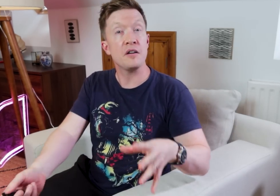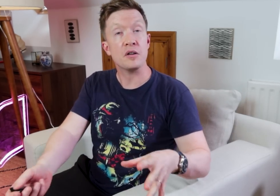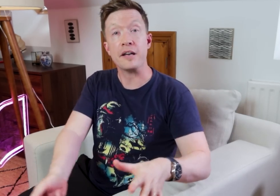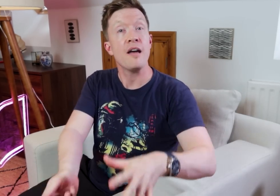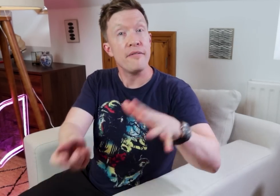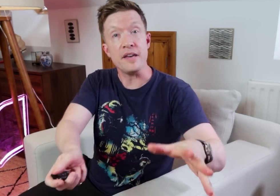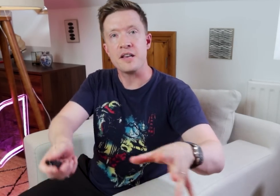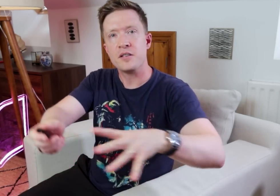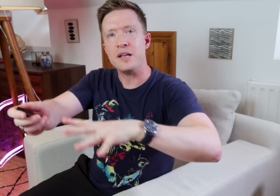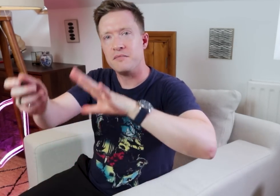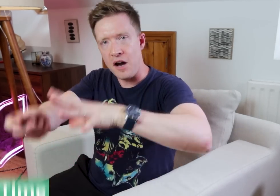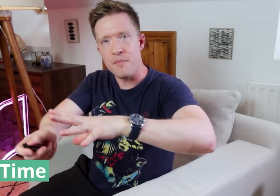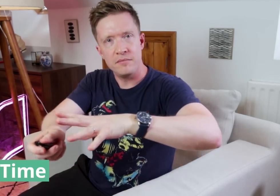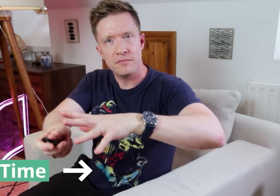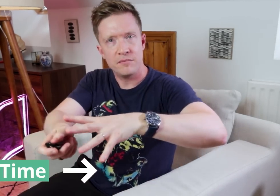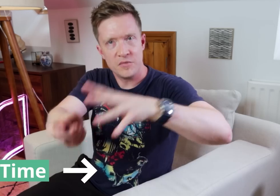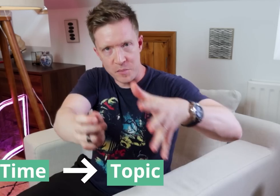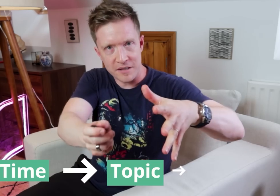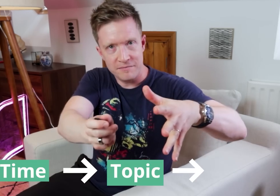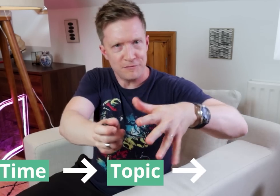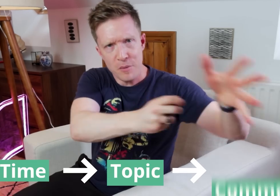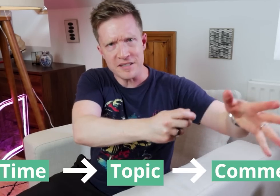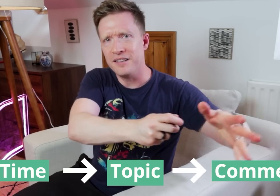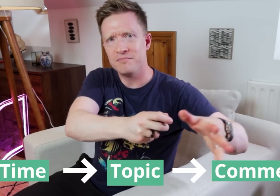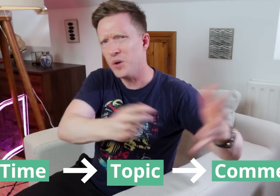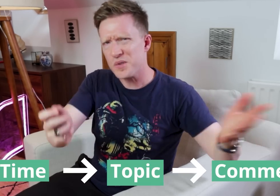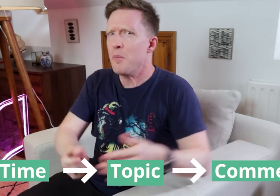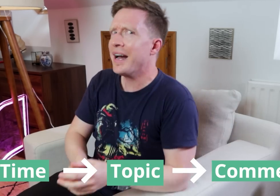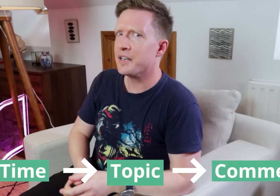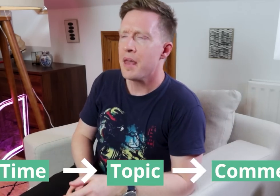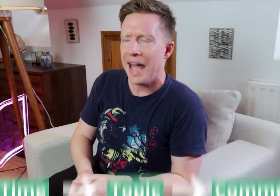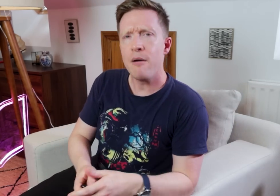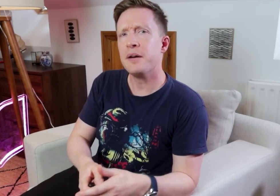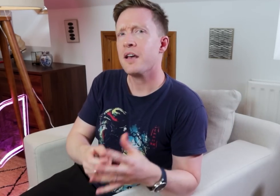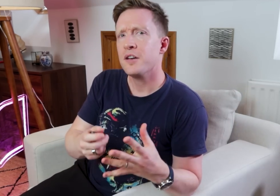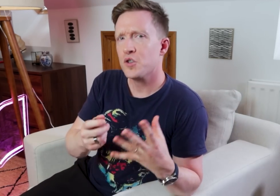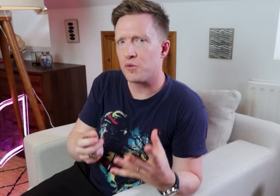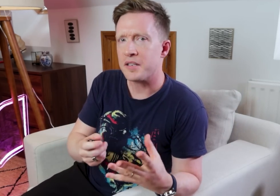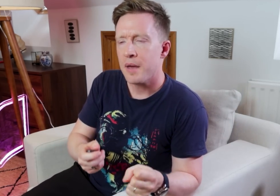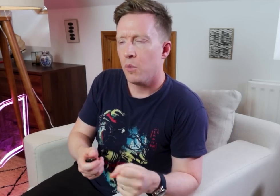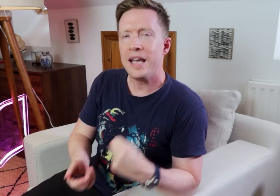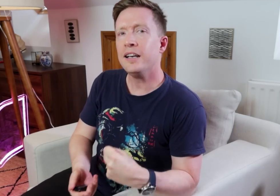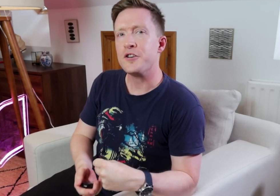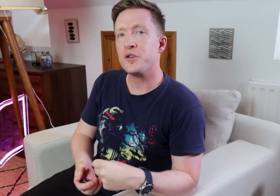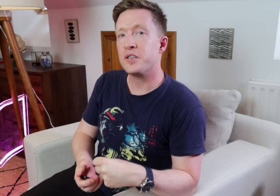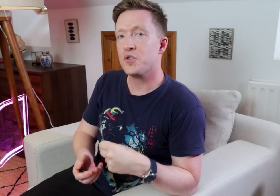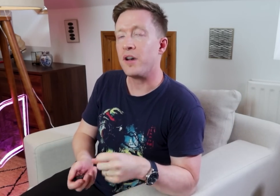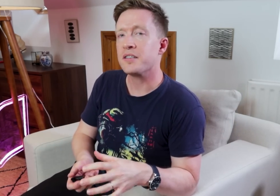going to look like this. So it's time, topic, comment. Not so bad. How about stress? Well, English uses stress